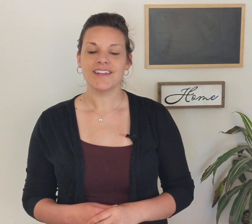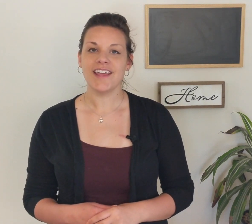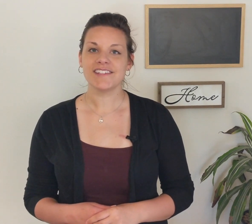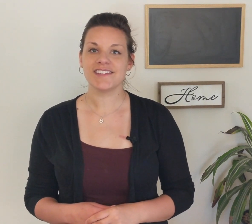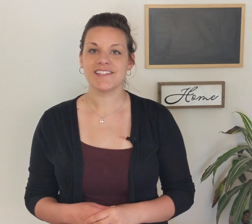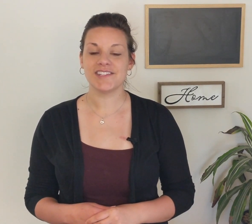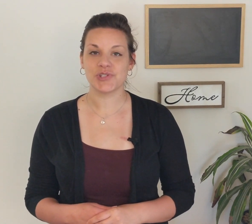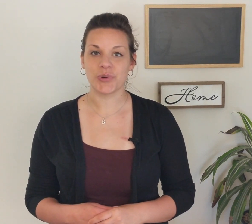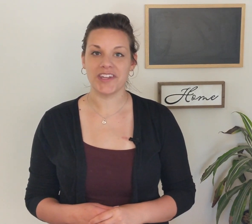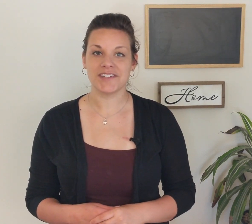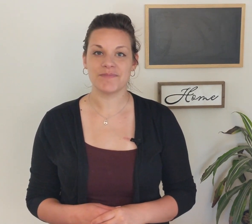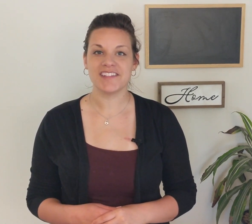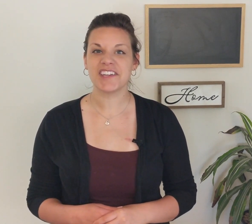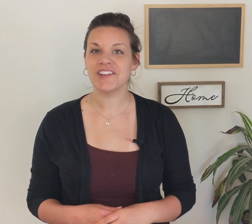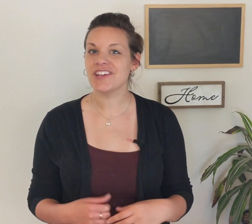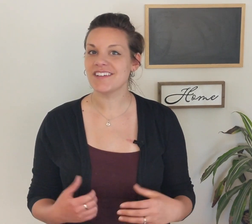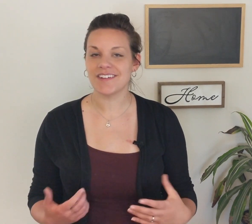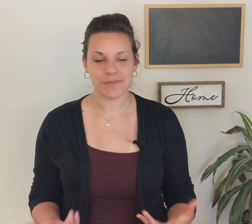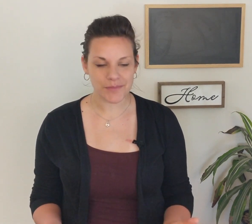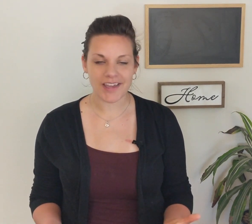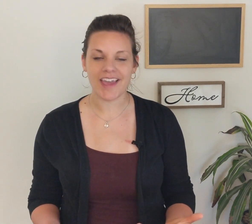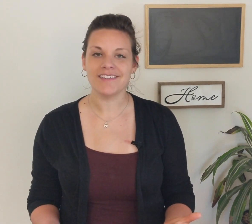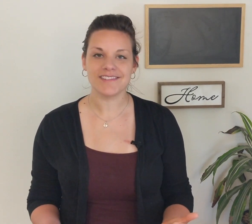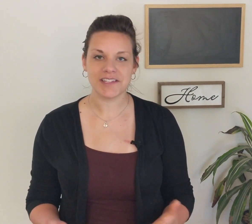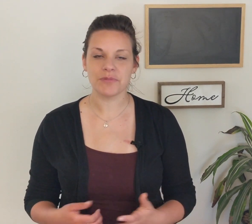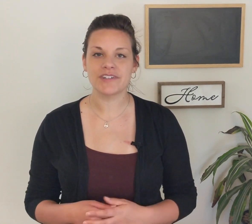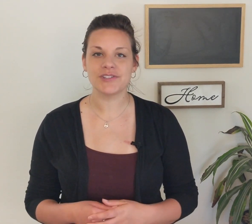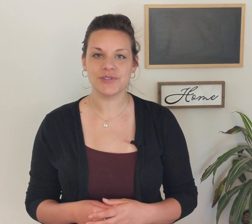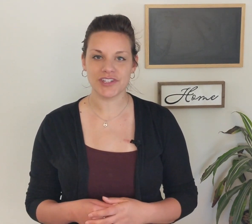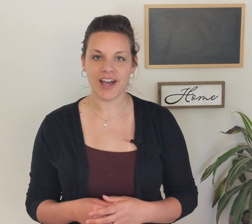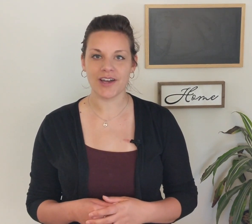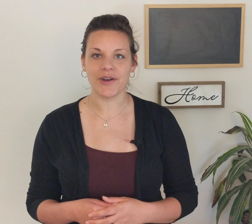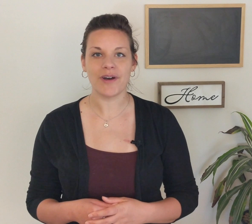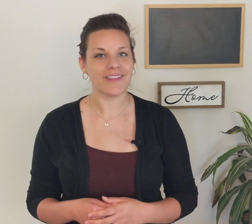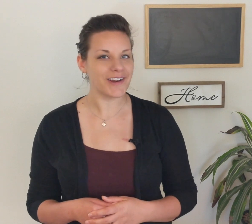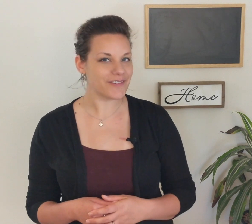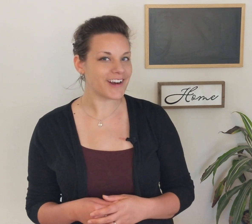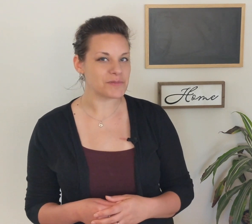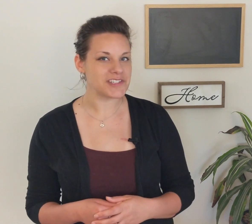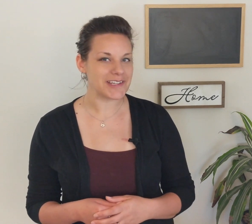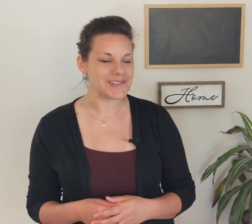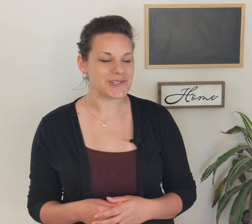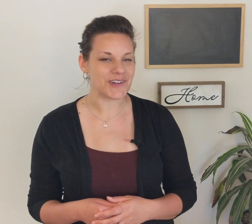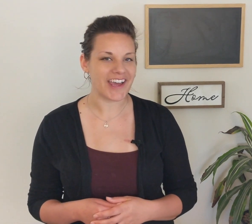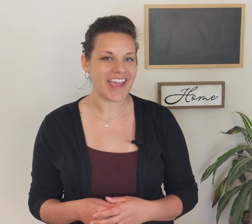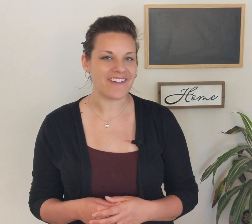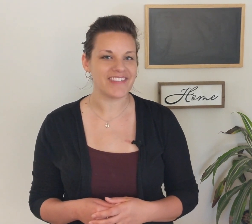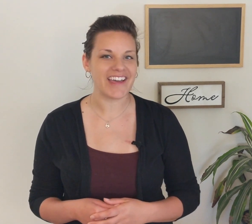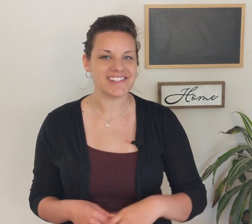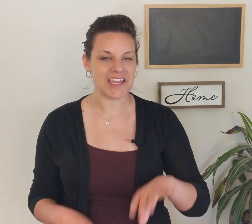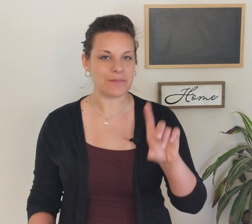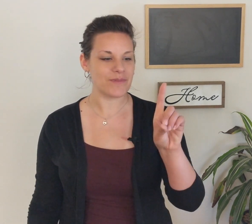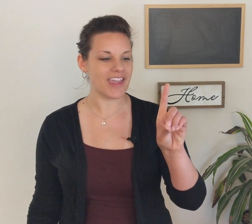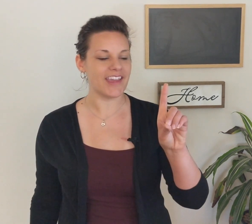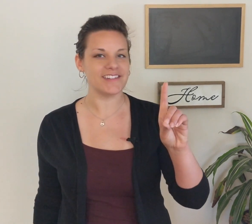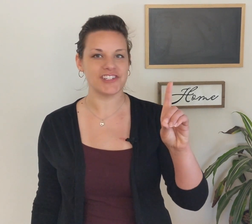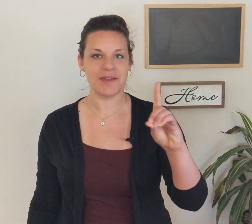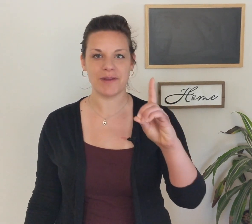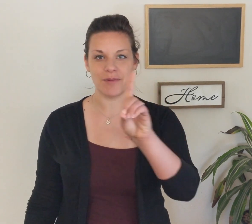Next is Detroit. It's gonna look, again, similar to Chicago. A lot of our cities do kind of have that same hand shape and motion.